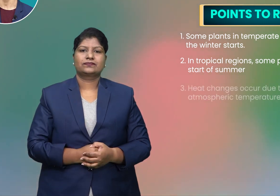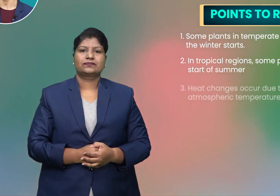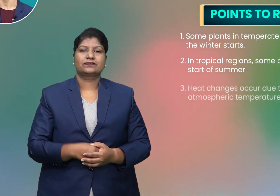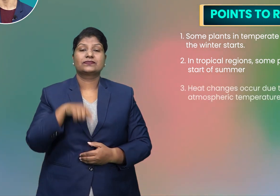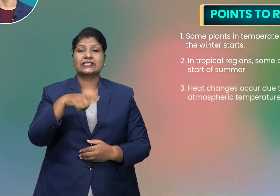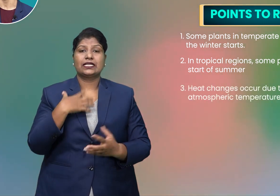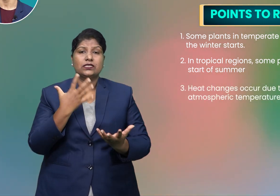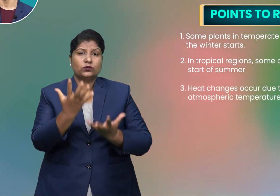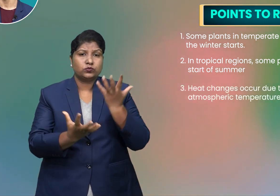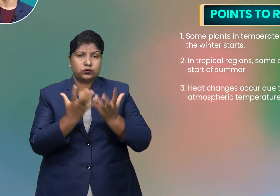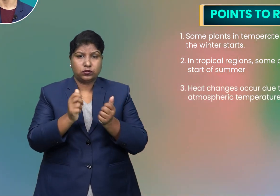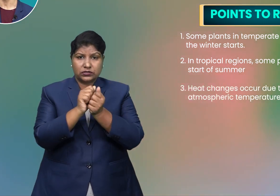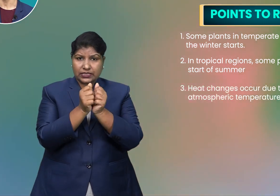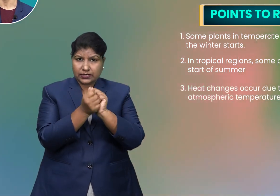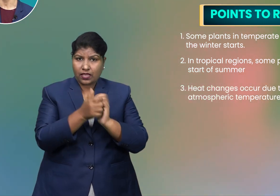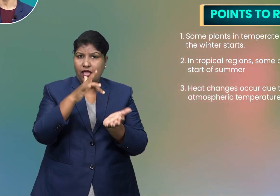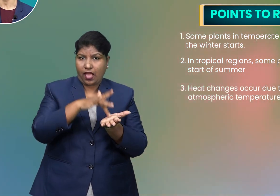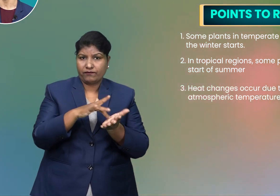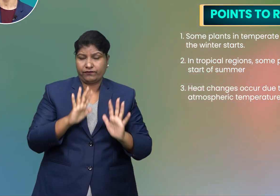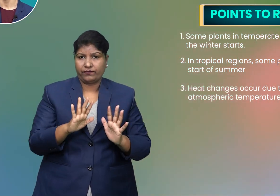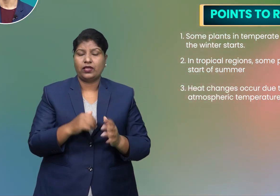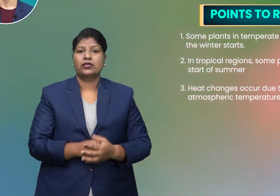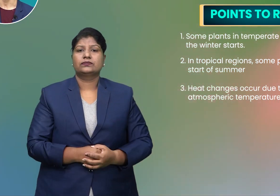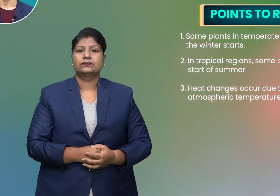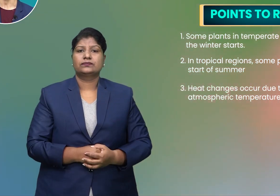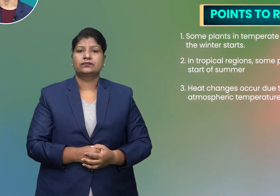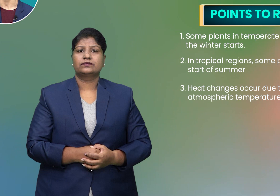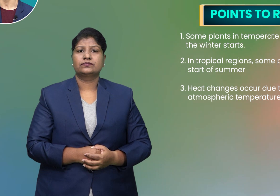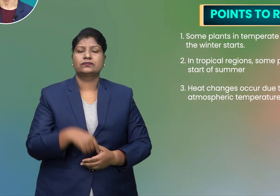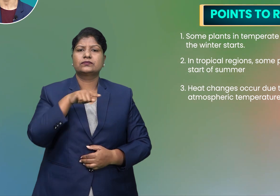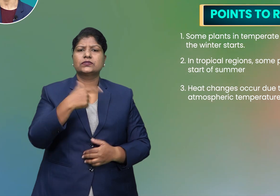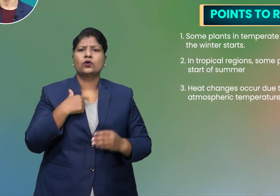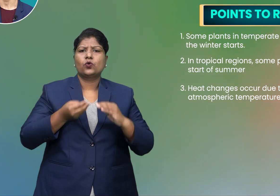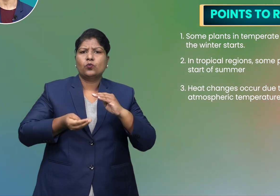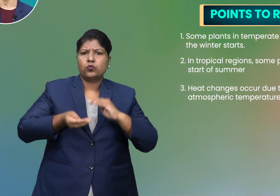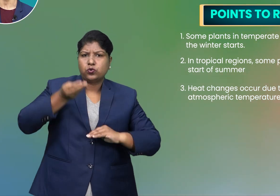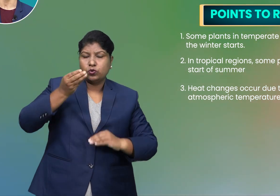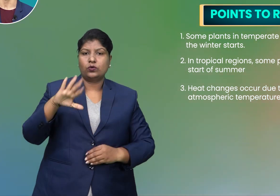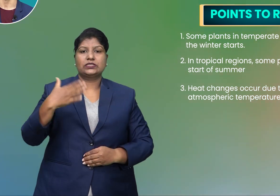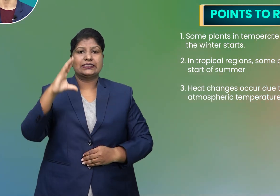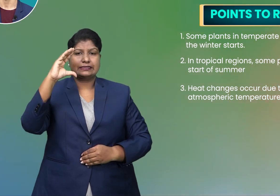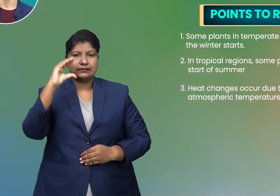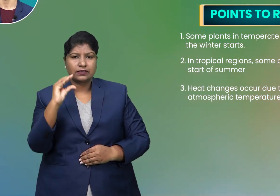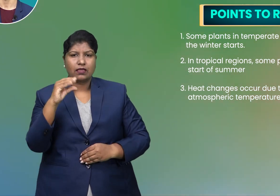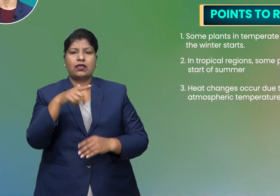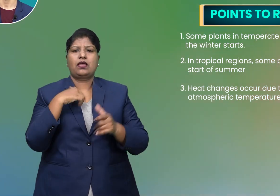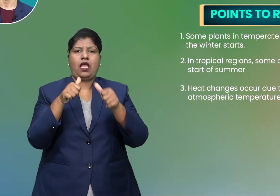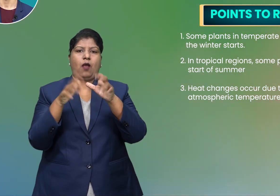Heat changes occur due to an increase or decrease in atmospheric temperatures.